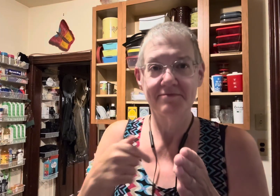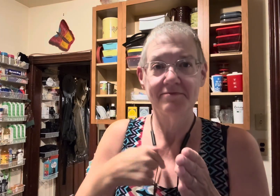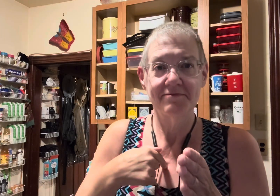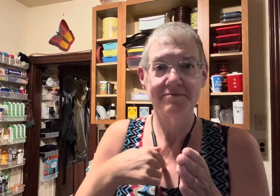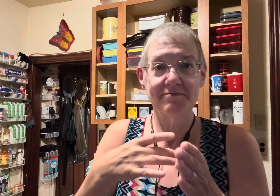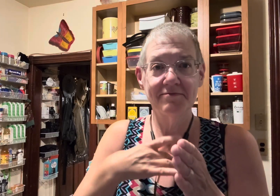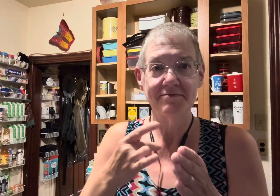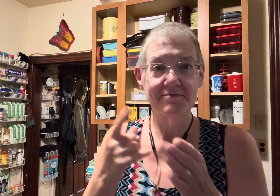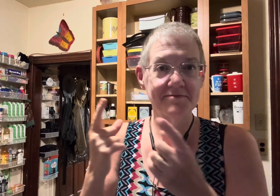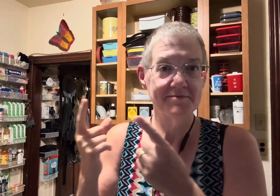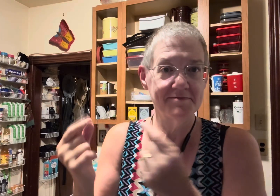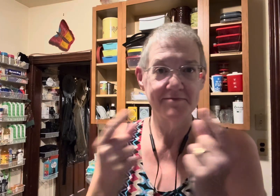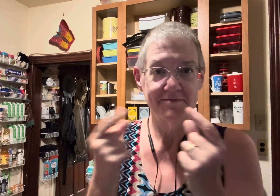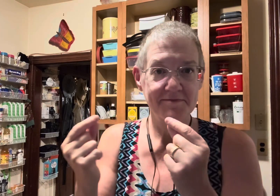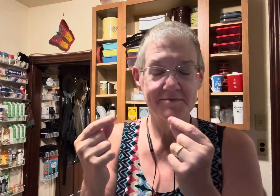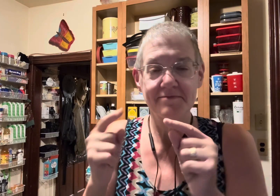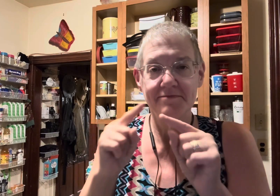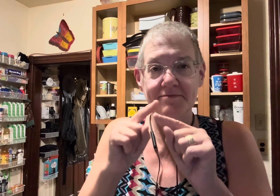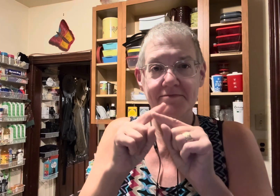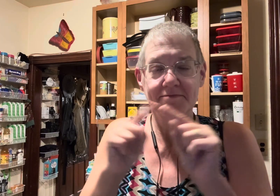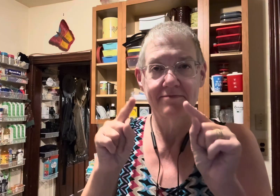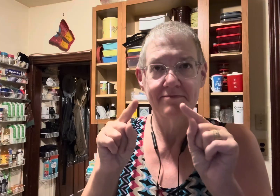busy person. I like to get things done.